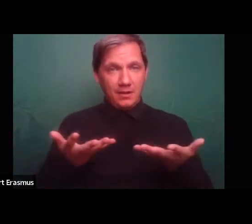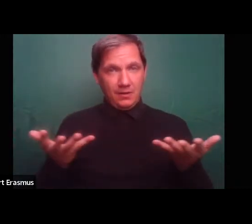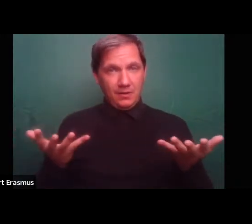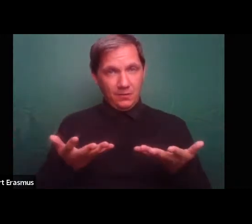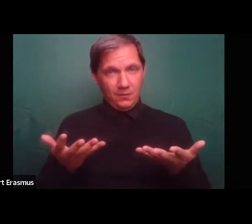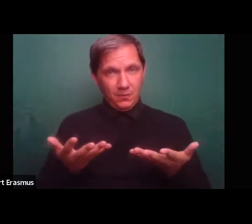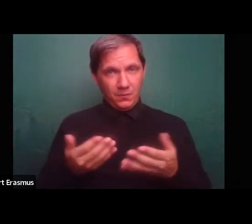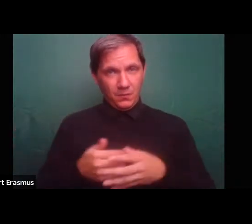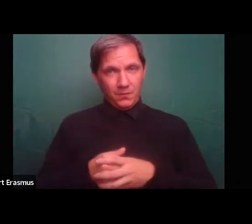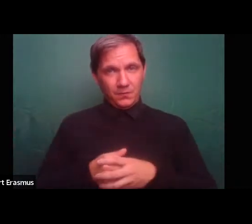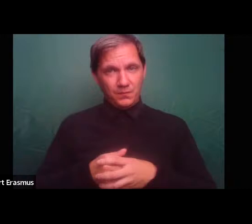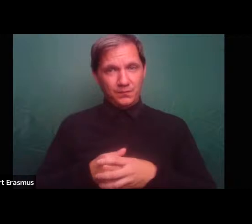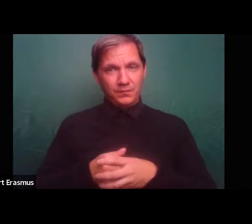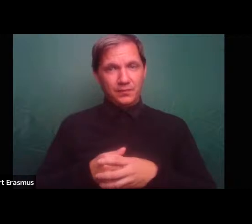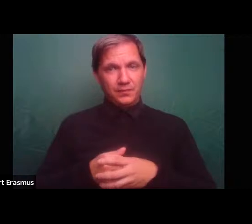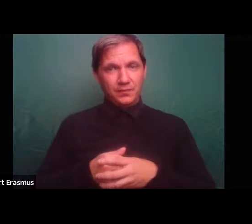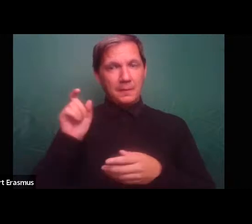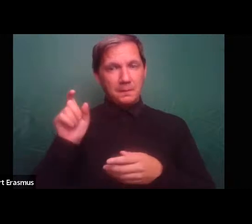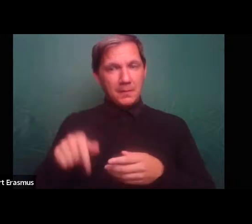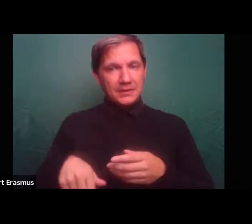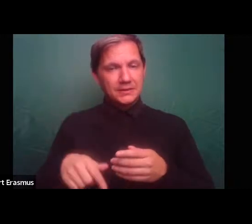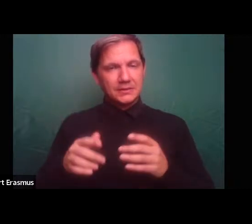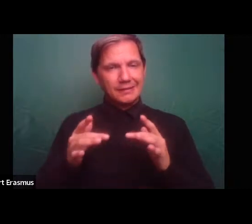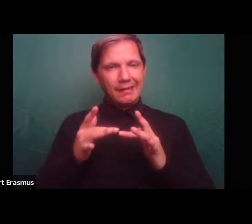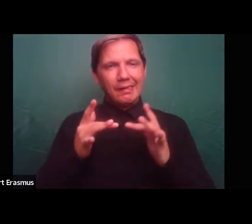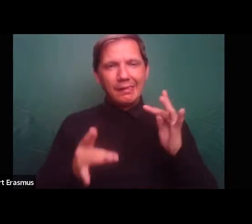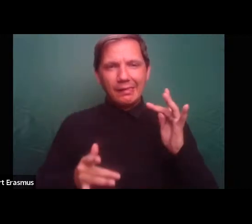addressing the following issues.